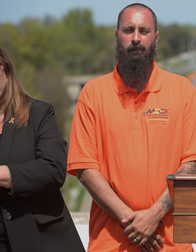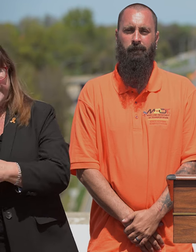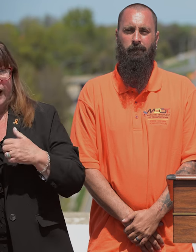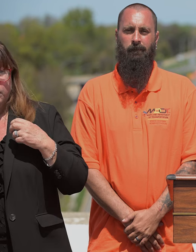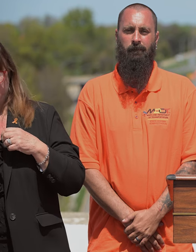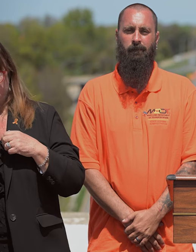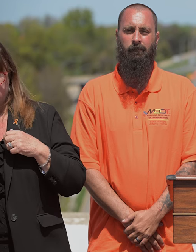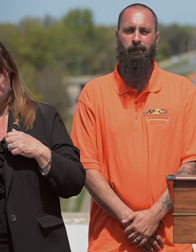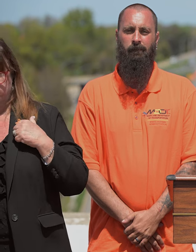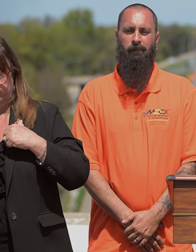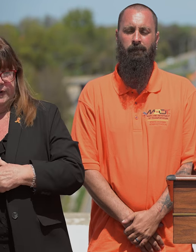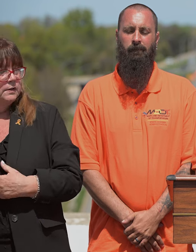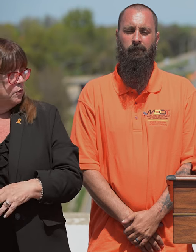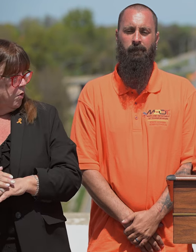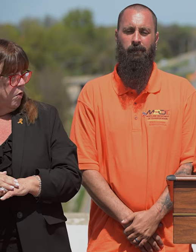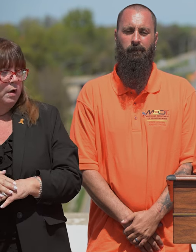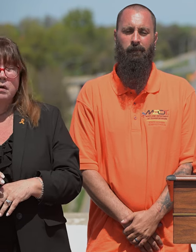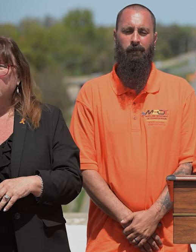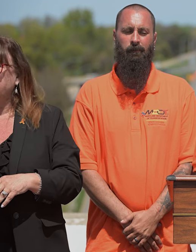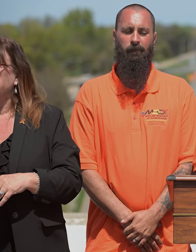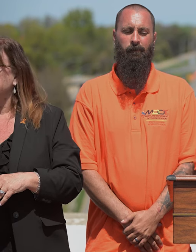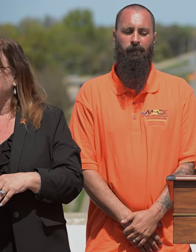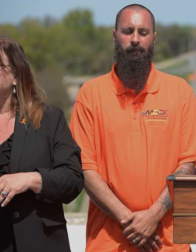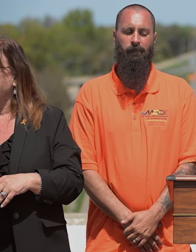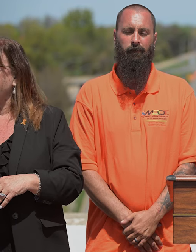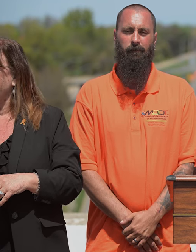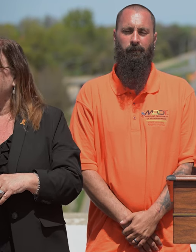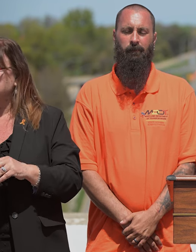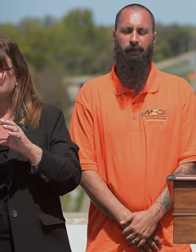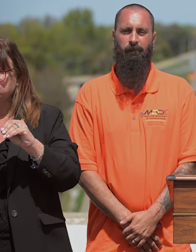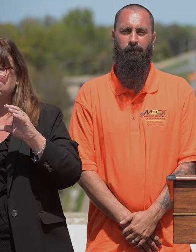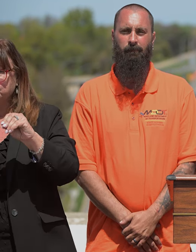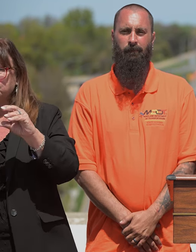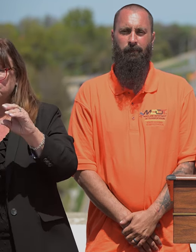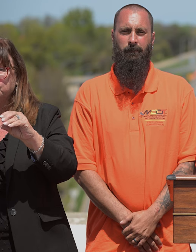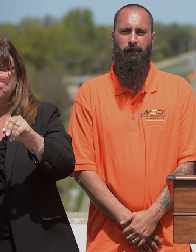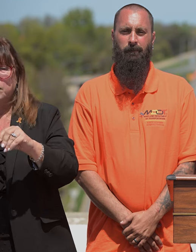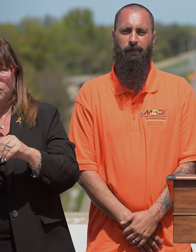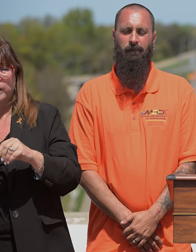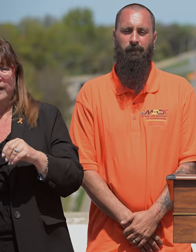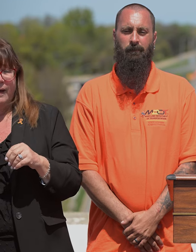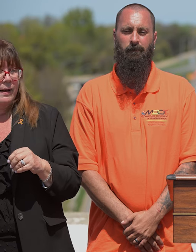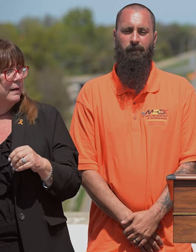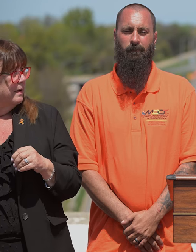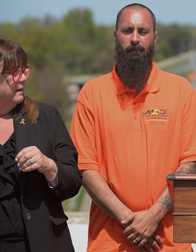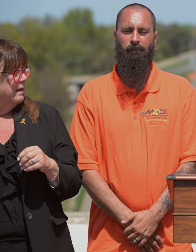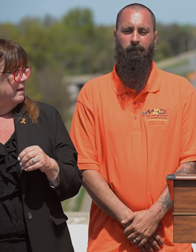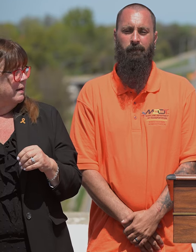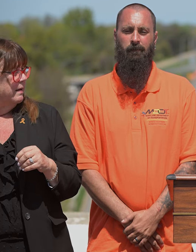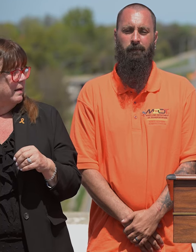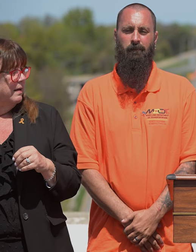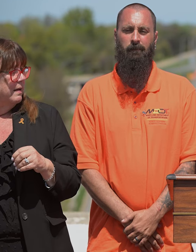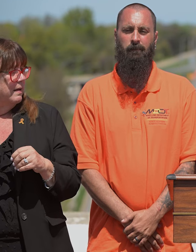on, trucks had flashing lights, and our attenuator, some people call it a crash